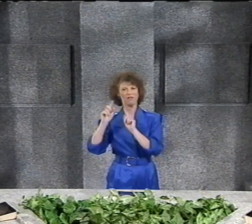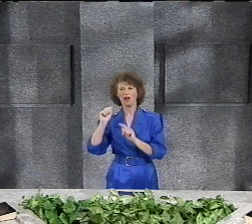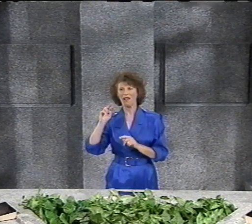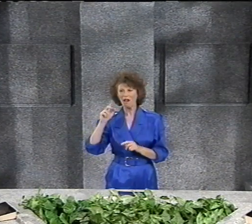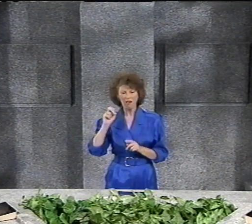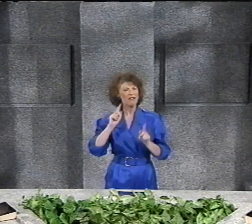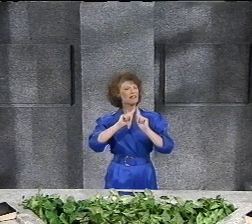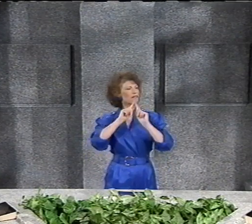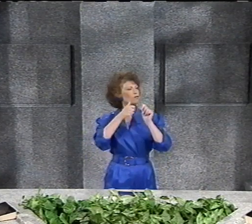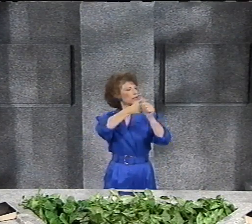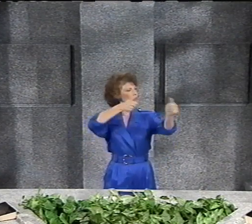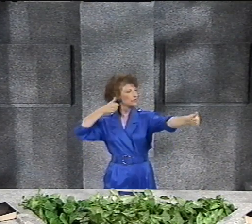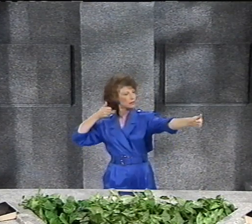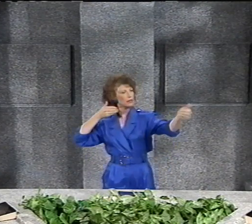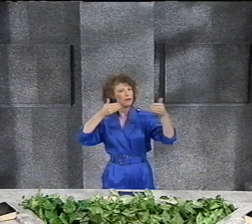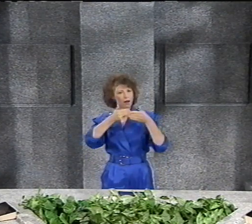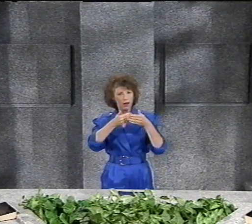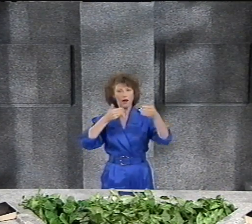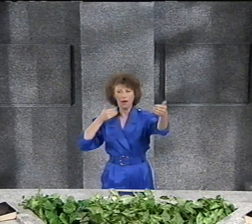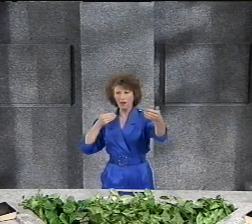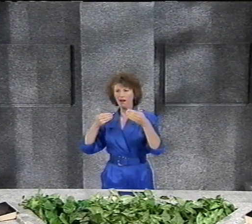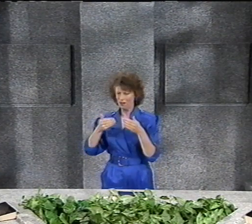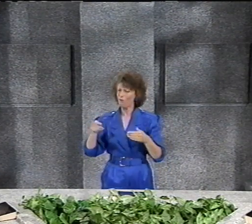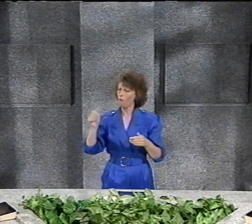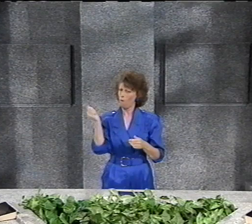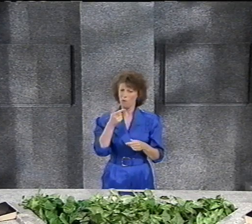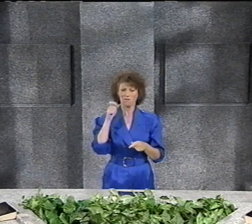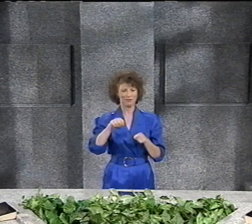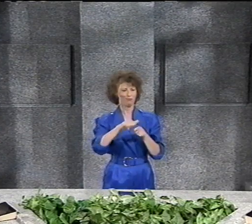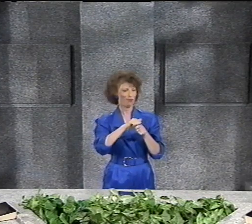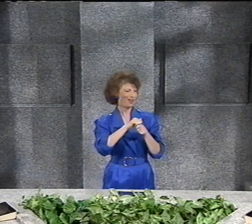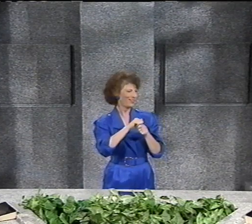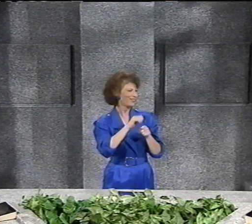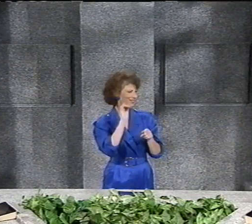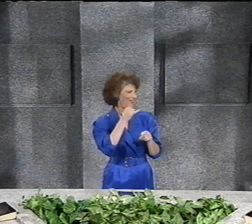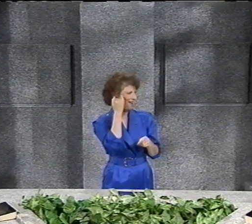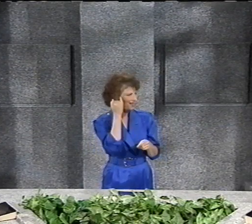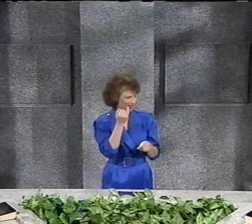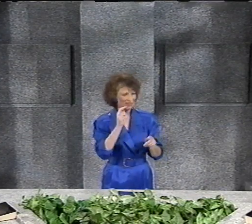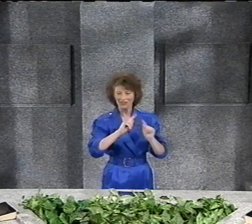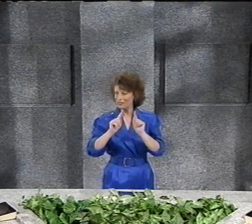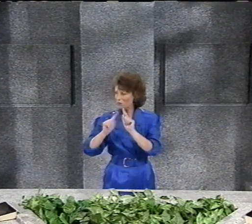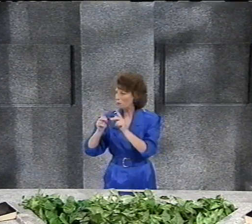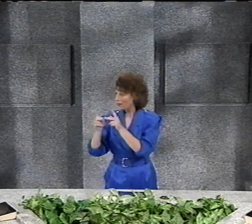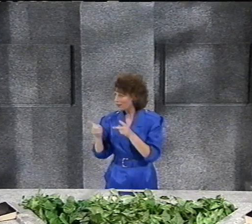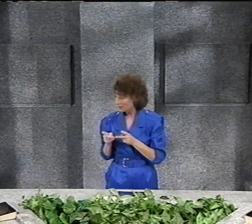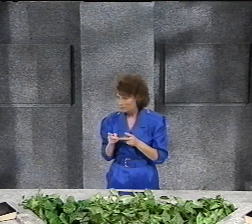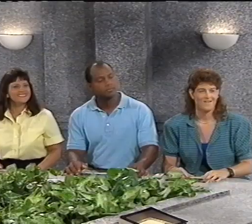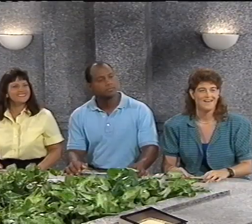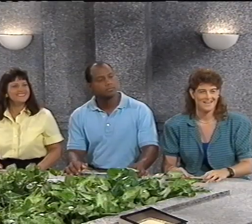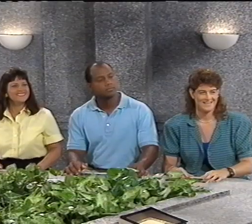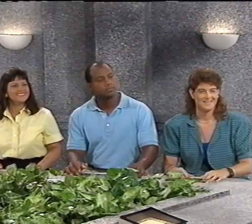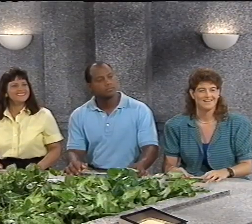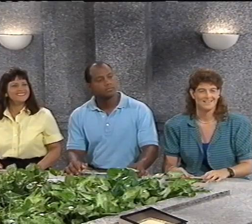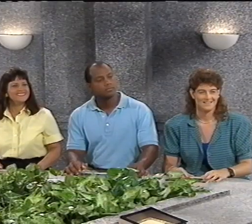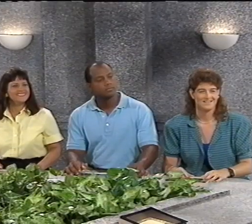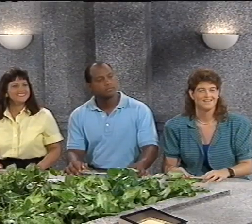learn to read fingerspelling from different angles and different distances. It just takes practice.